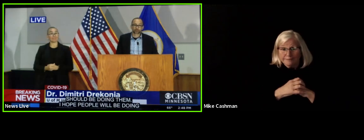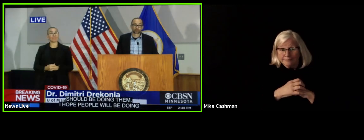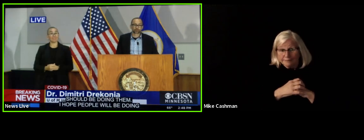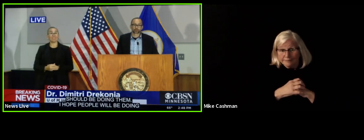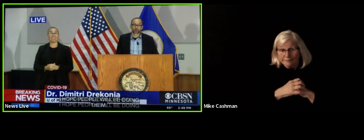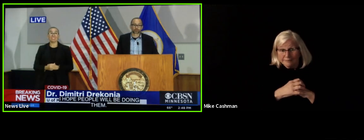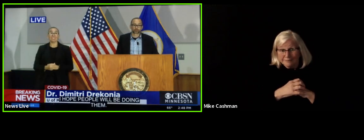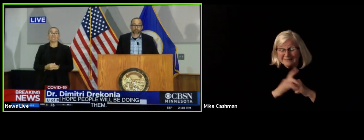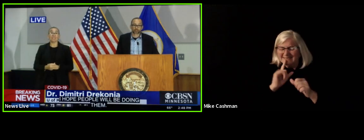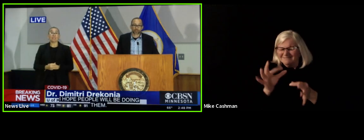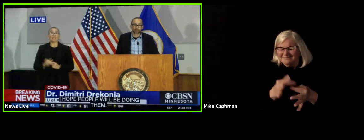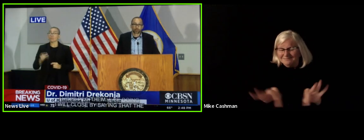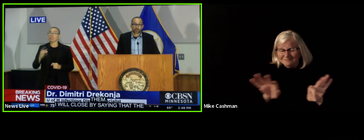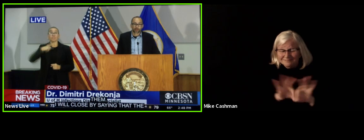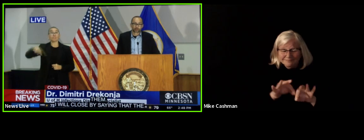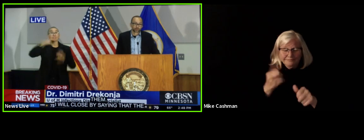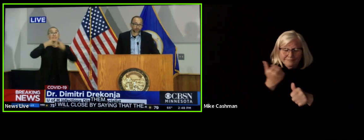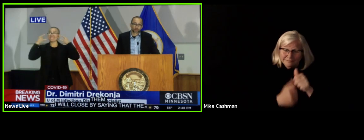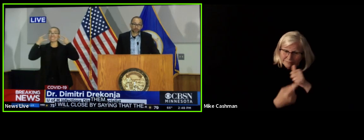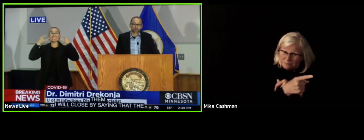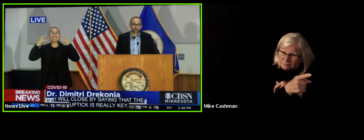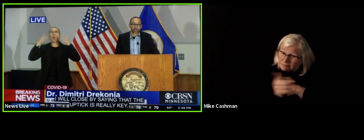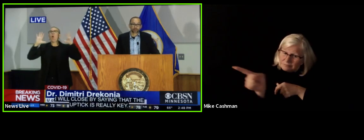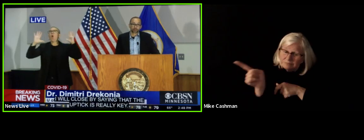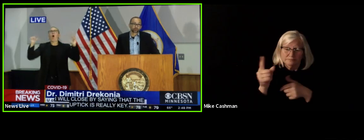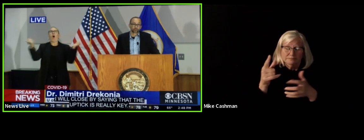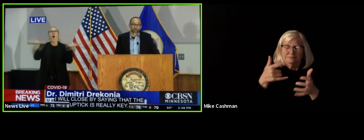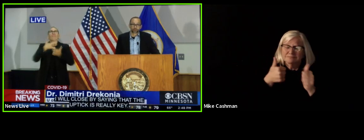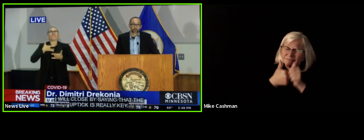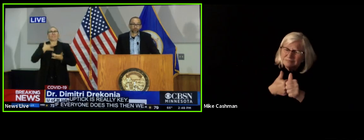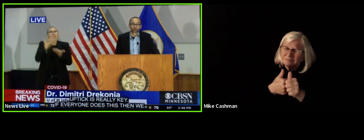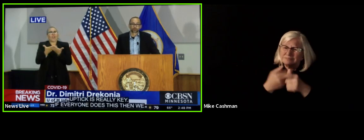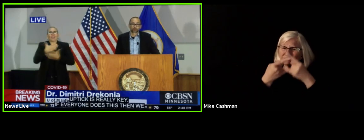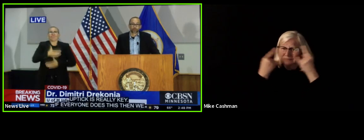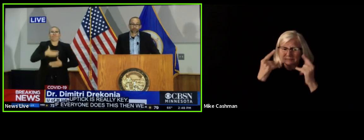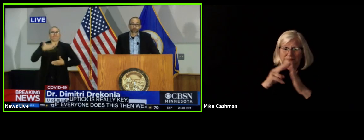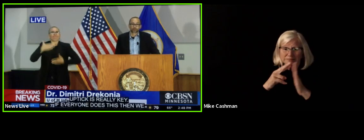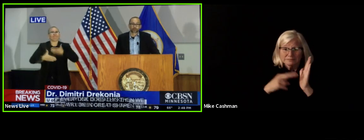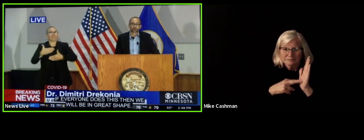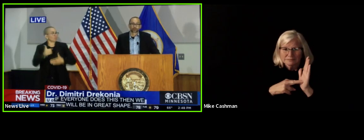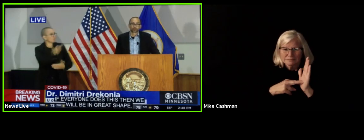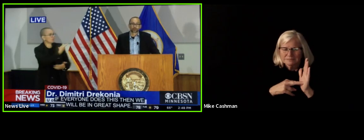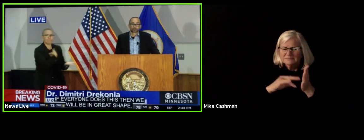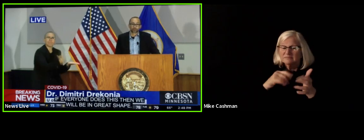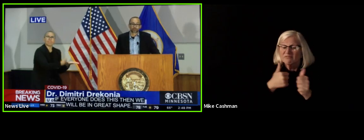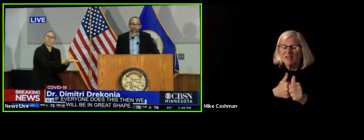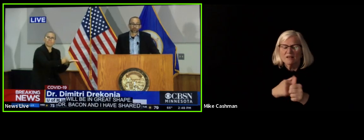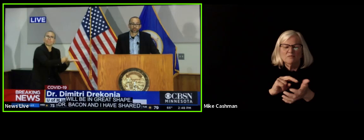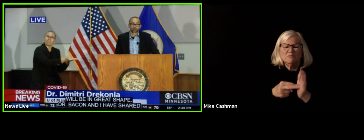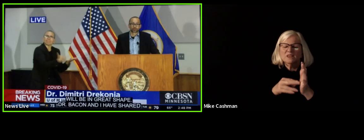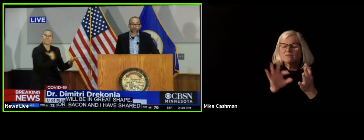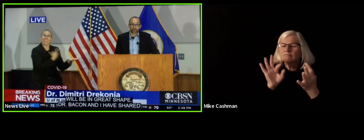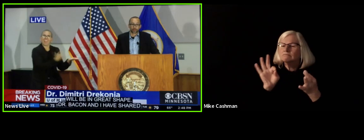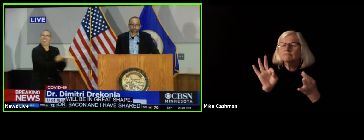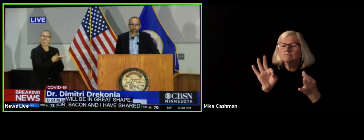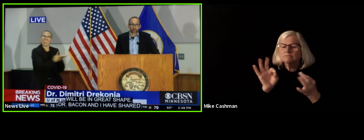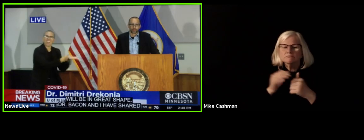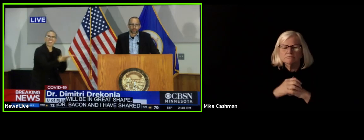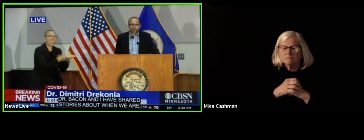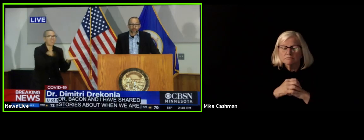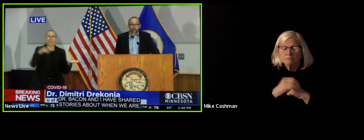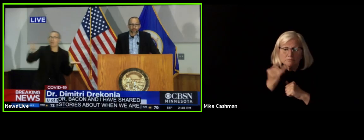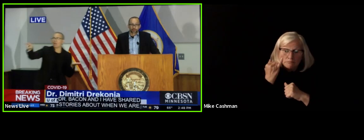does this, we're going to be in great shape. Dr. Bacon and I have shared stories of when we're around out in the community and we see people not